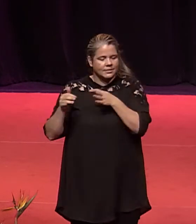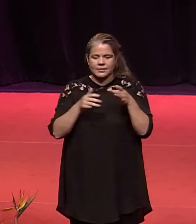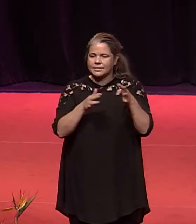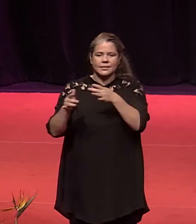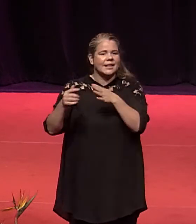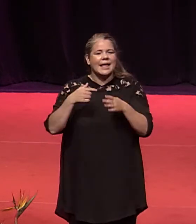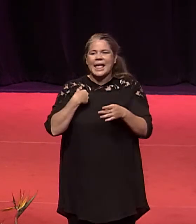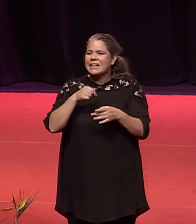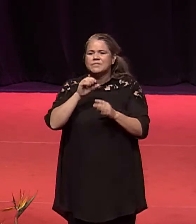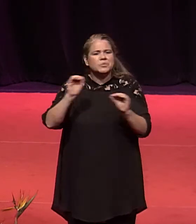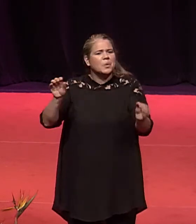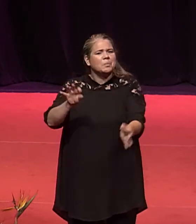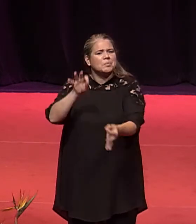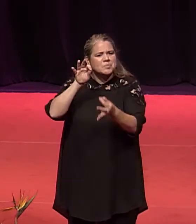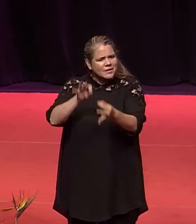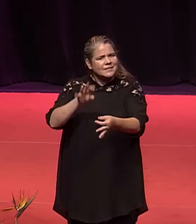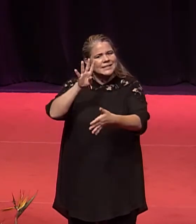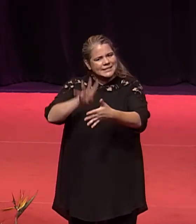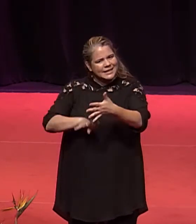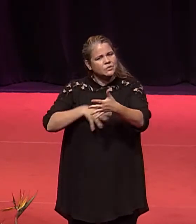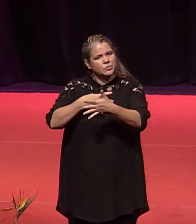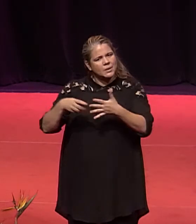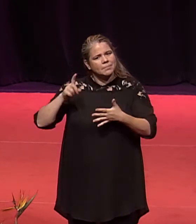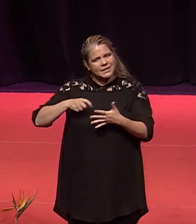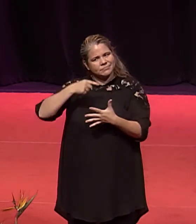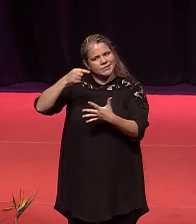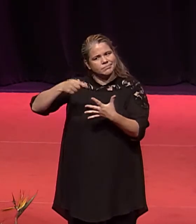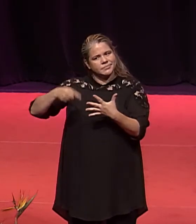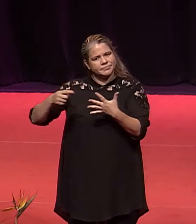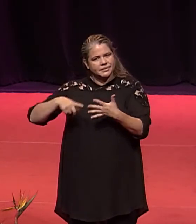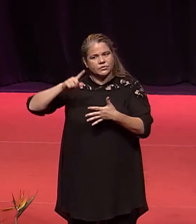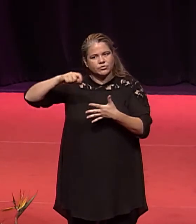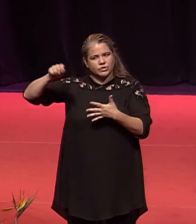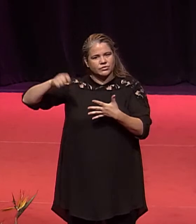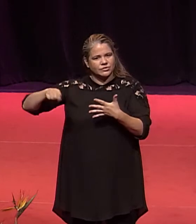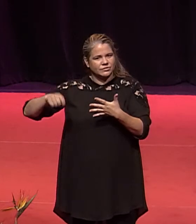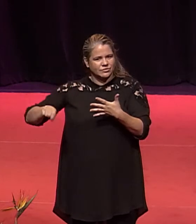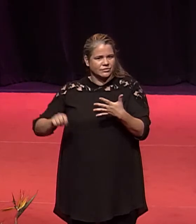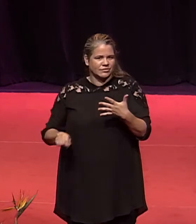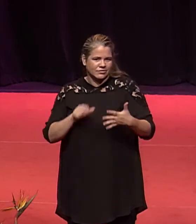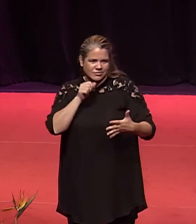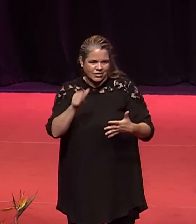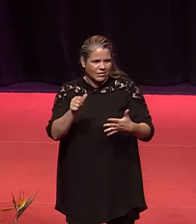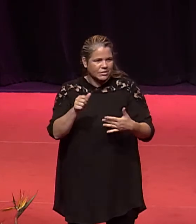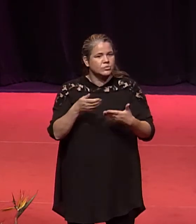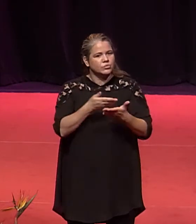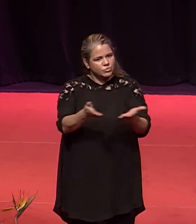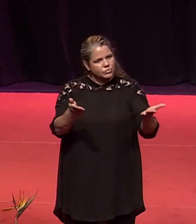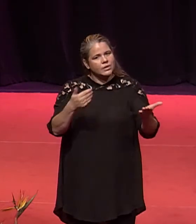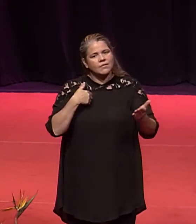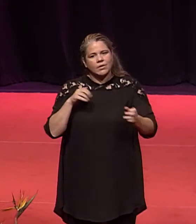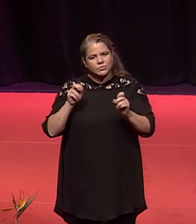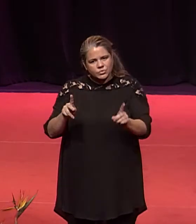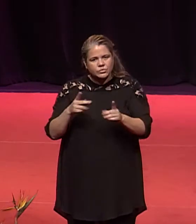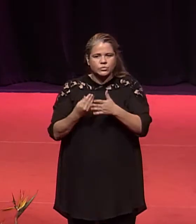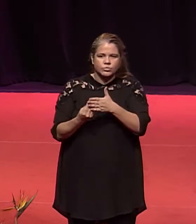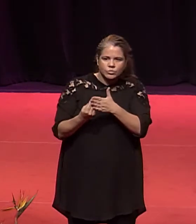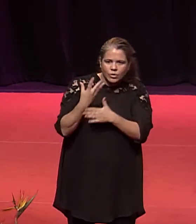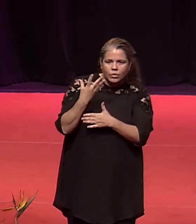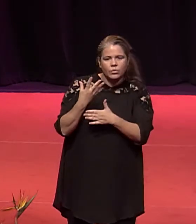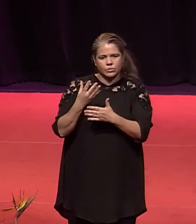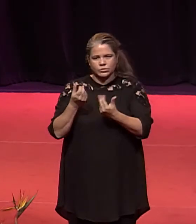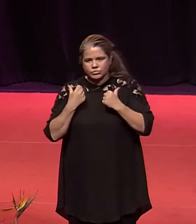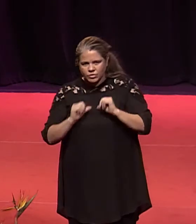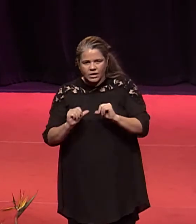no master timetable that works for everyone. There's only the opportunity to try and to grow and to learn